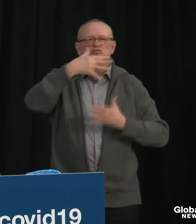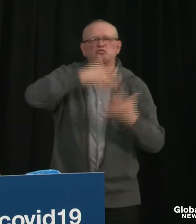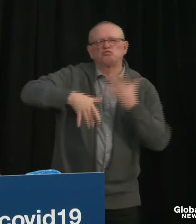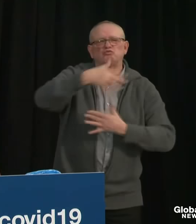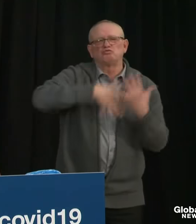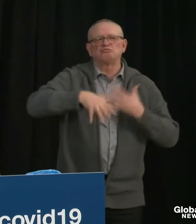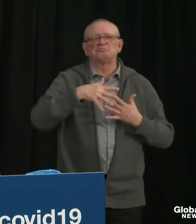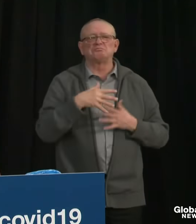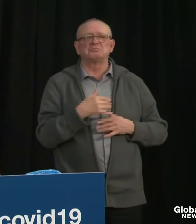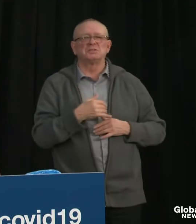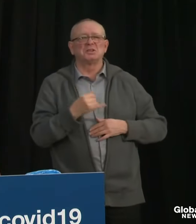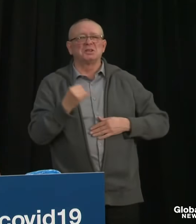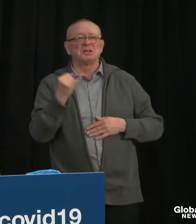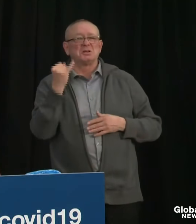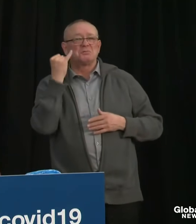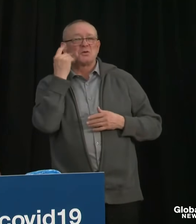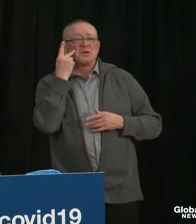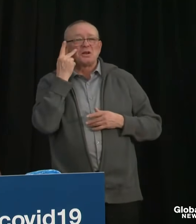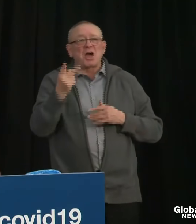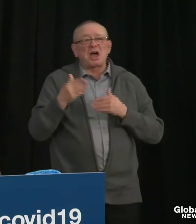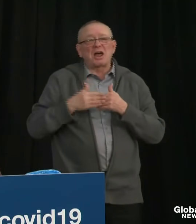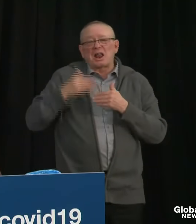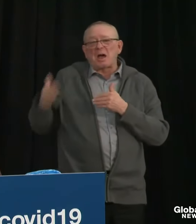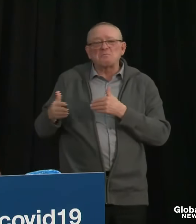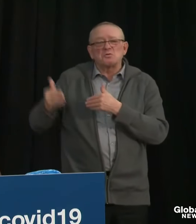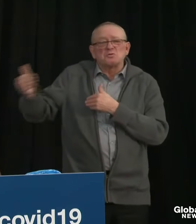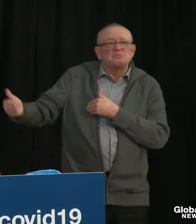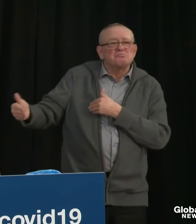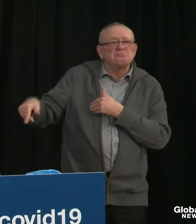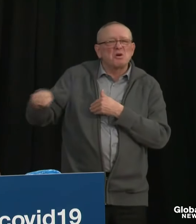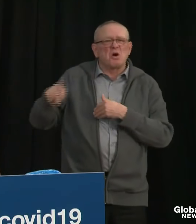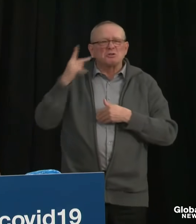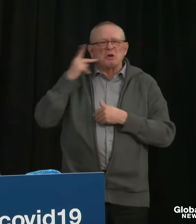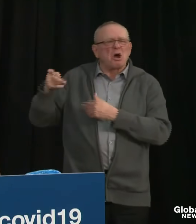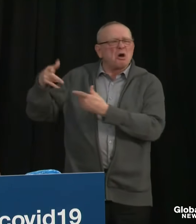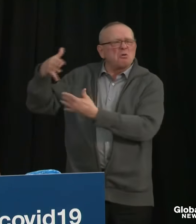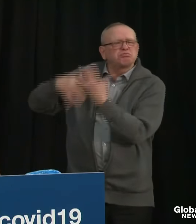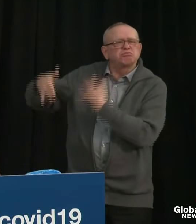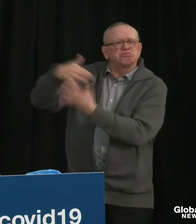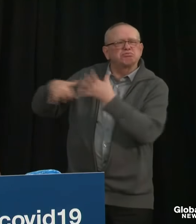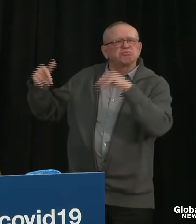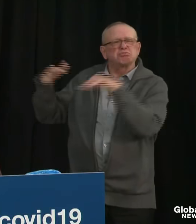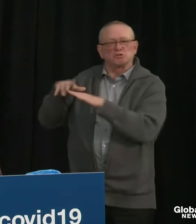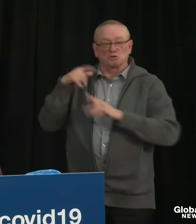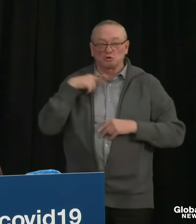this, should they call law enforcement and AHS? And do you believe tickets should be given?